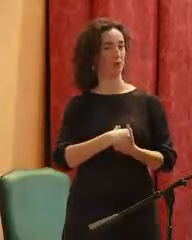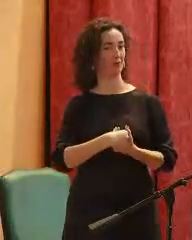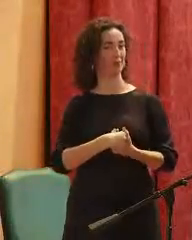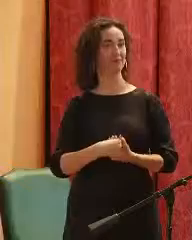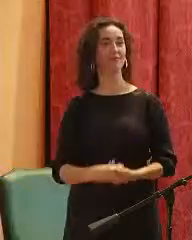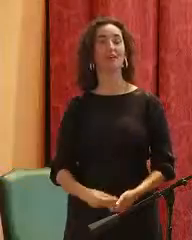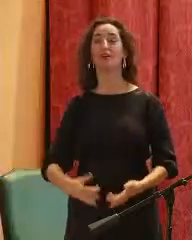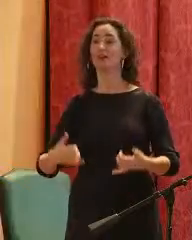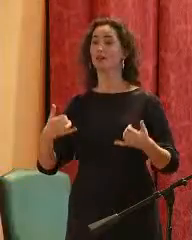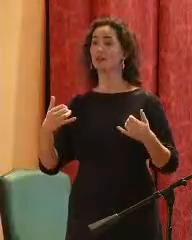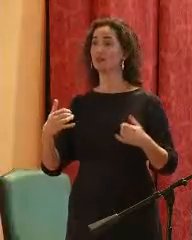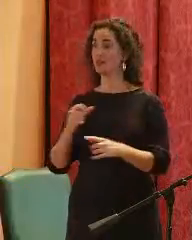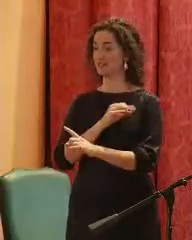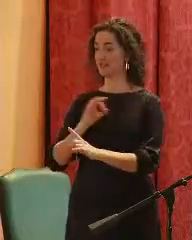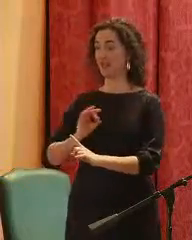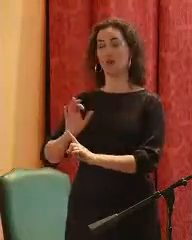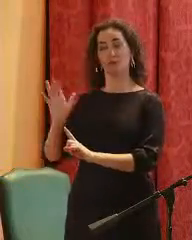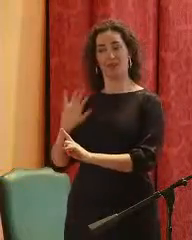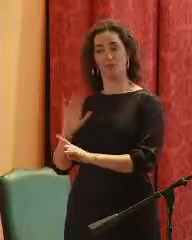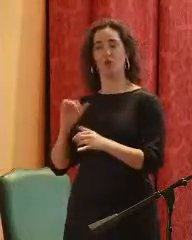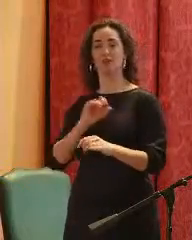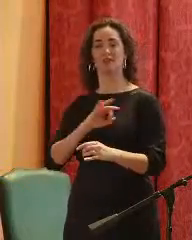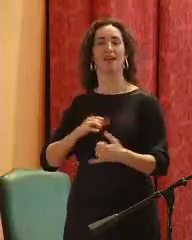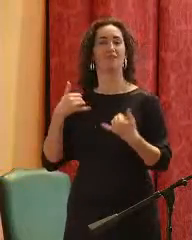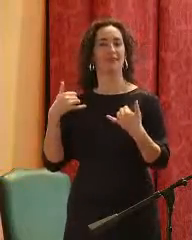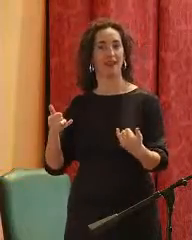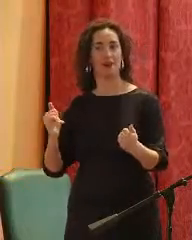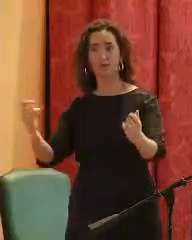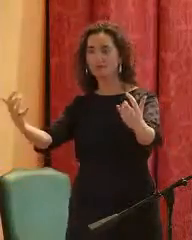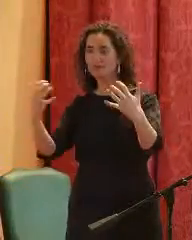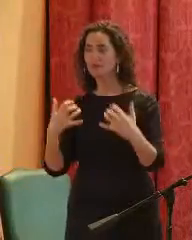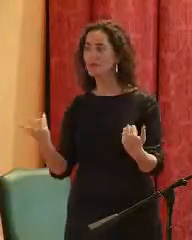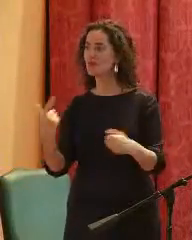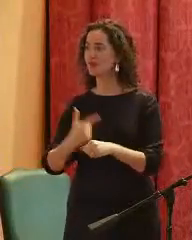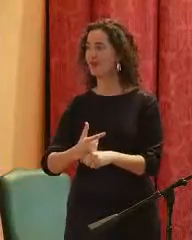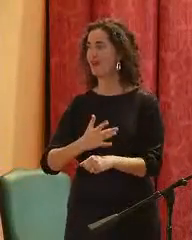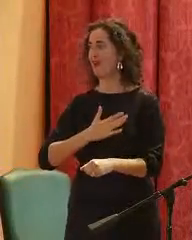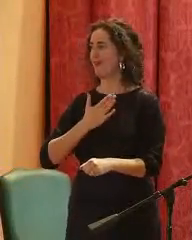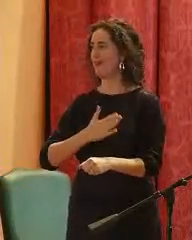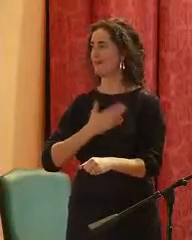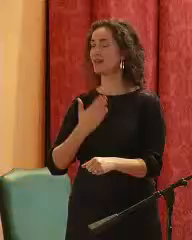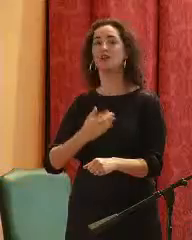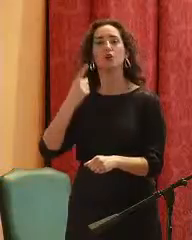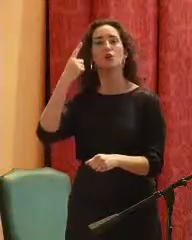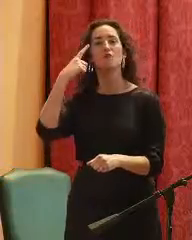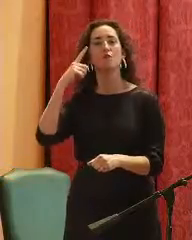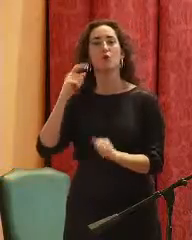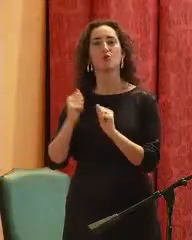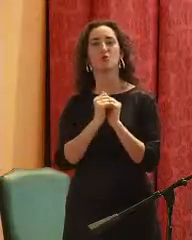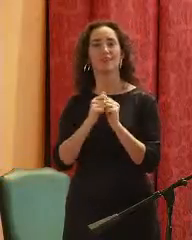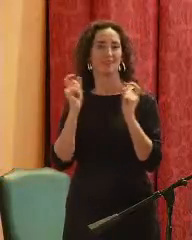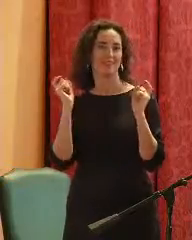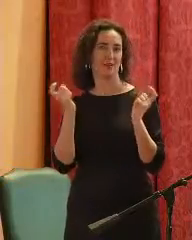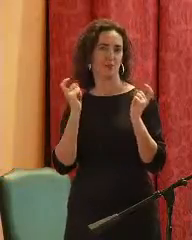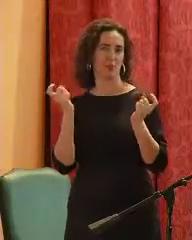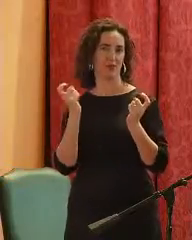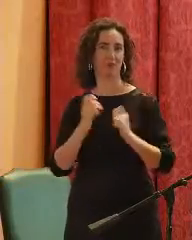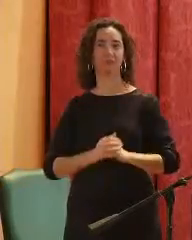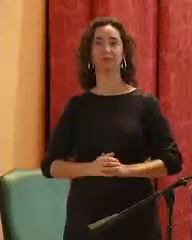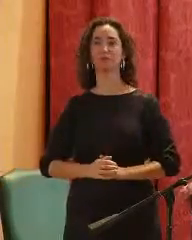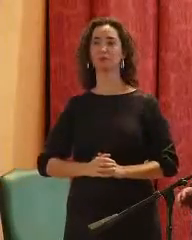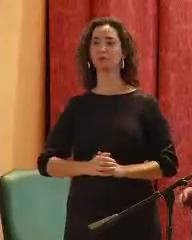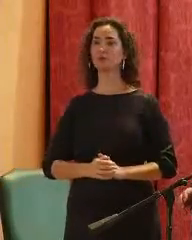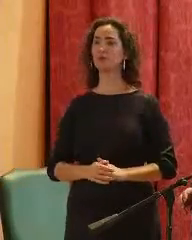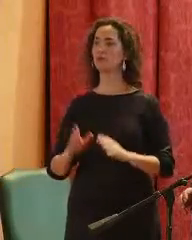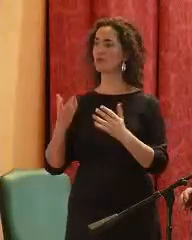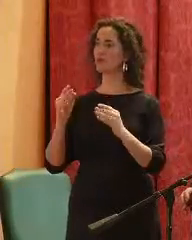current and former staff members who are here today to celebrate with us. And I think it's a testament